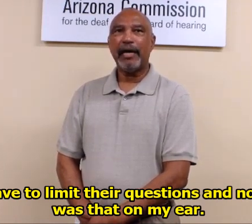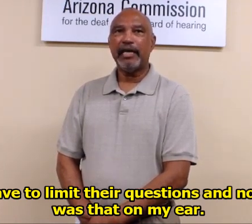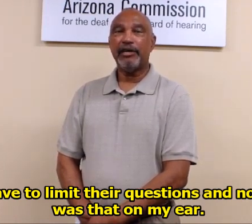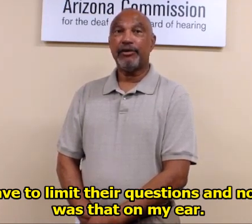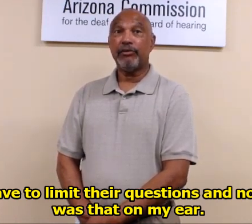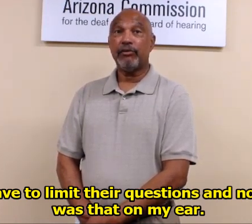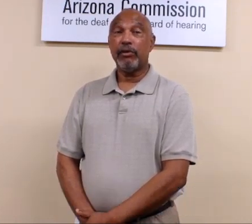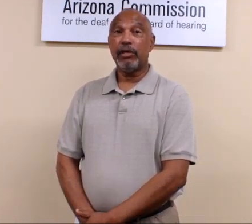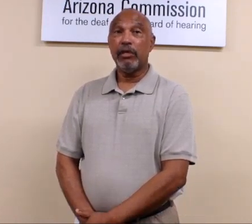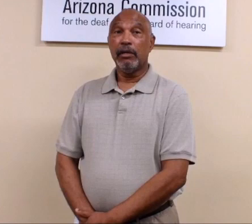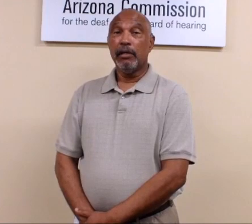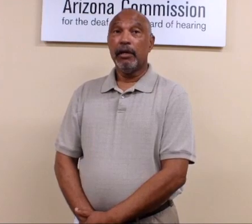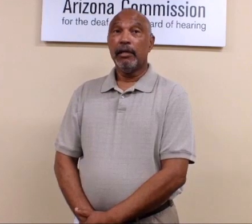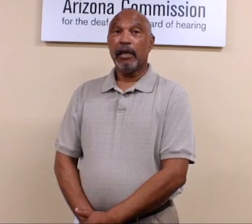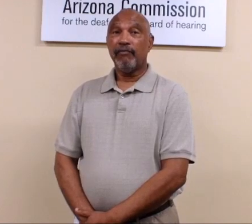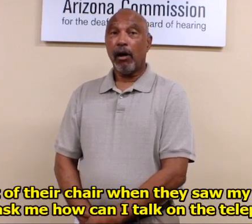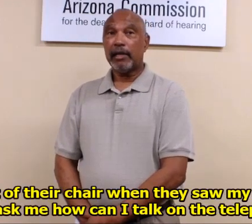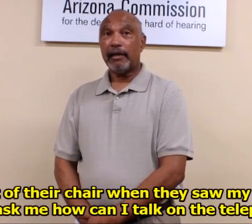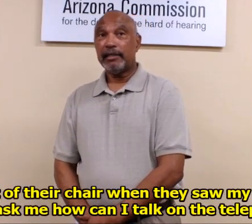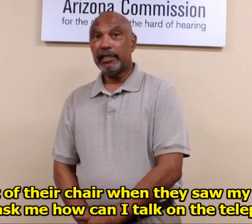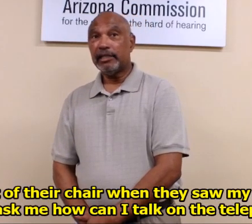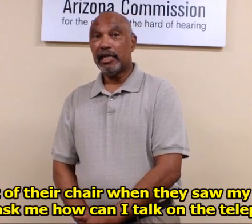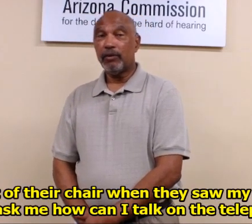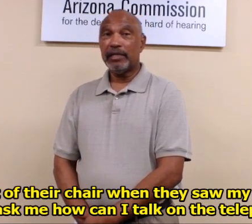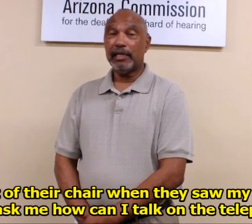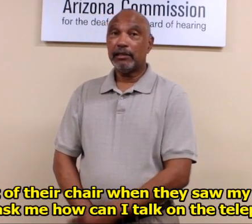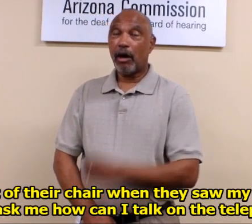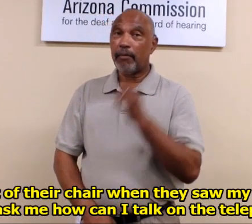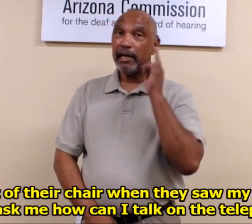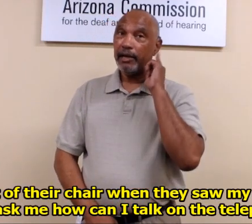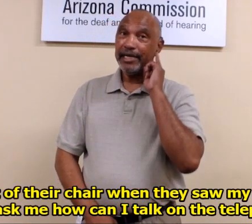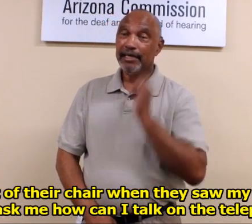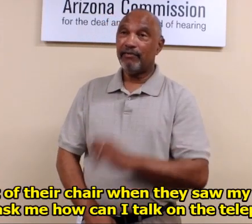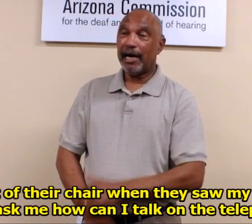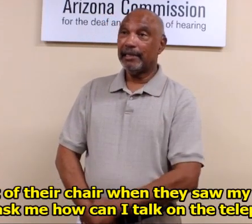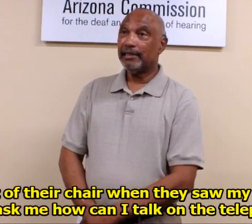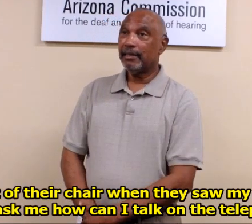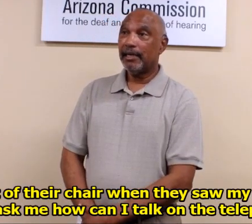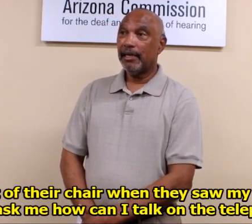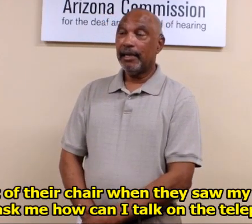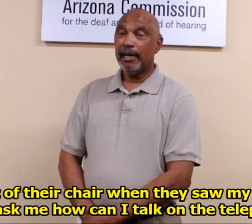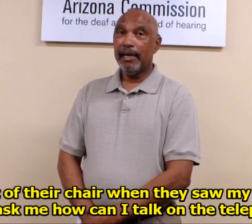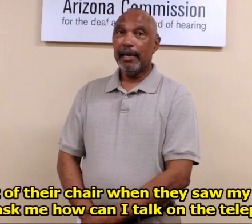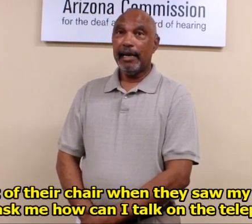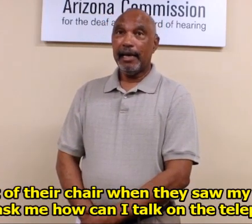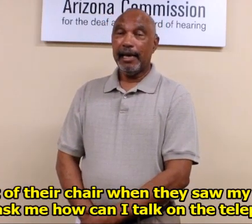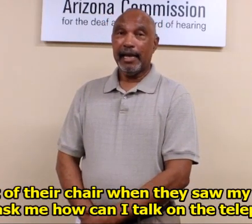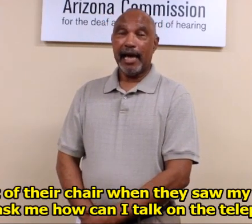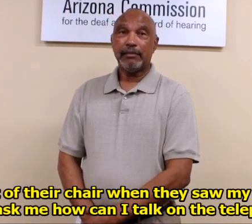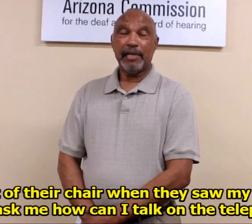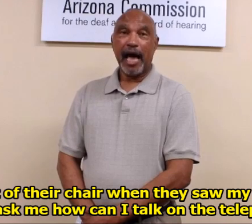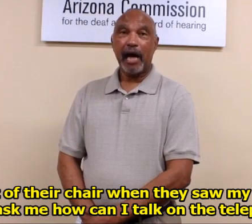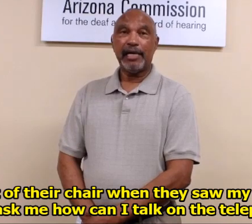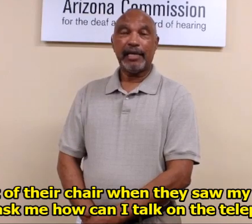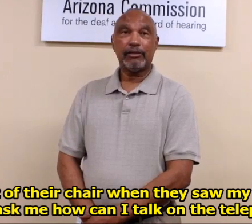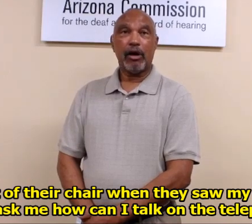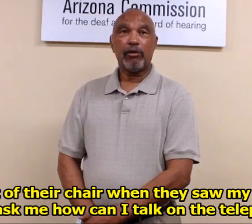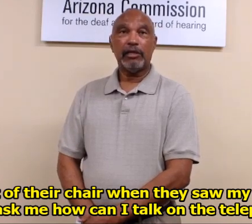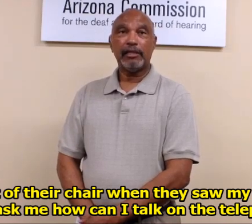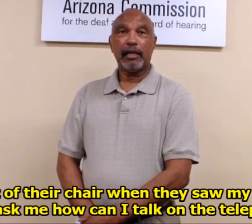my ear. They fall out of their chair when they saw my hearing device and asked me, how can I talk on the